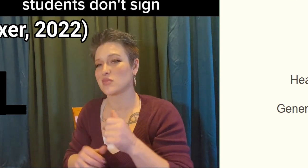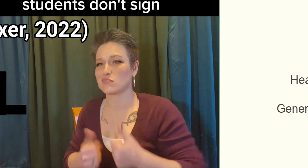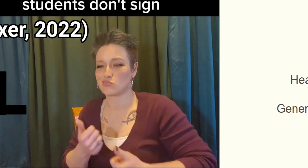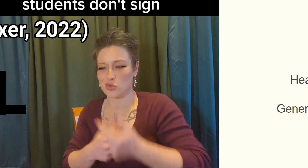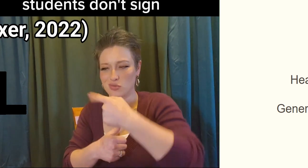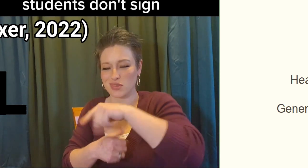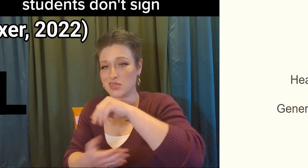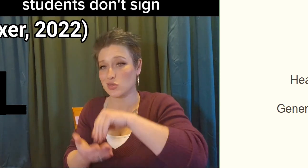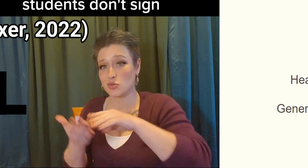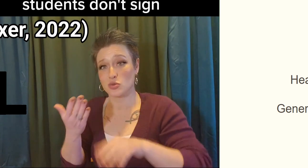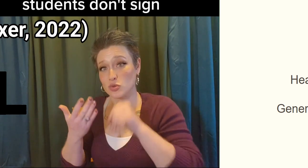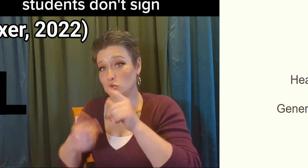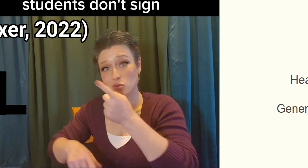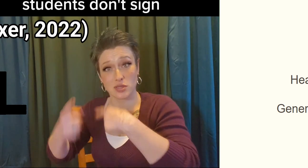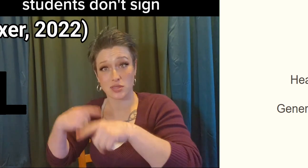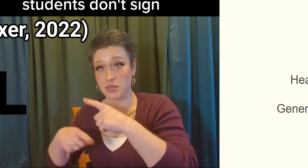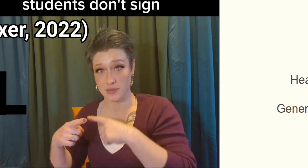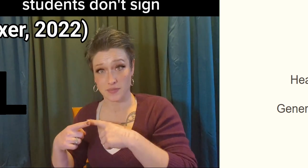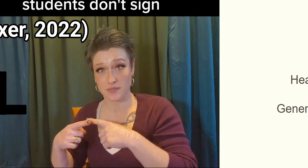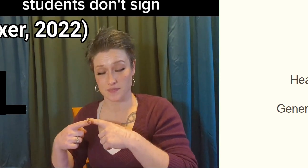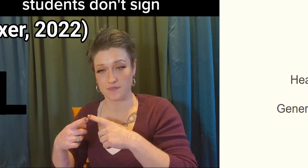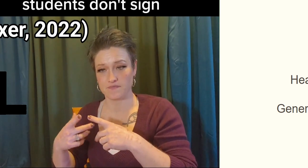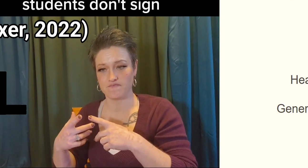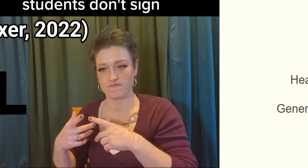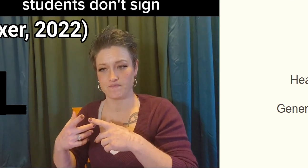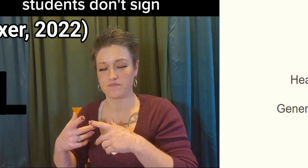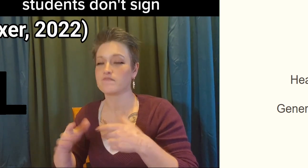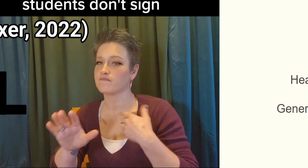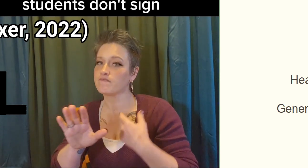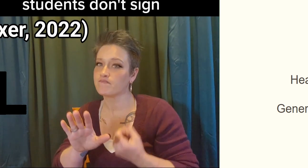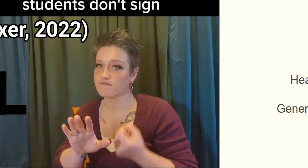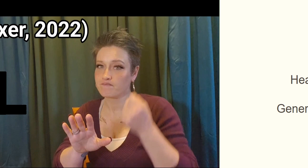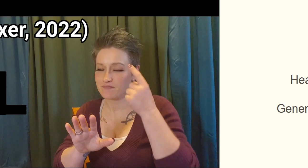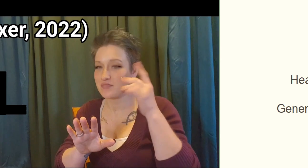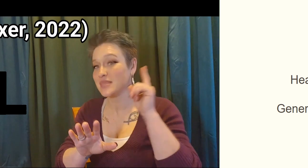no focus on deaf culture, and most of these students don't sign.